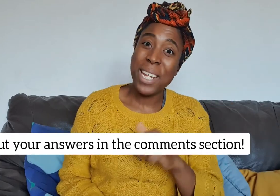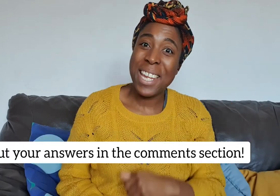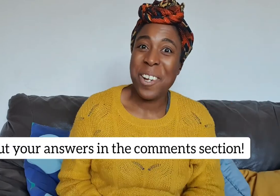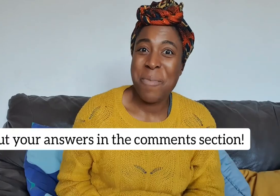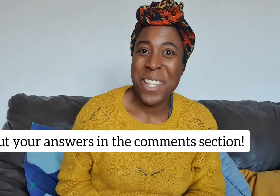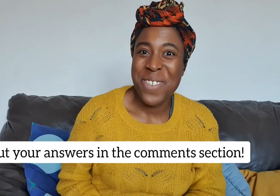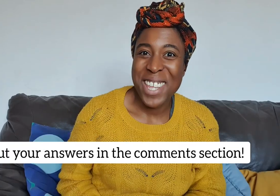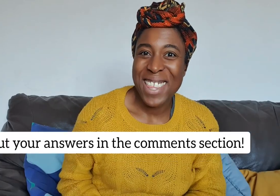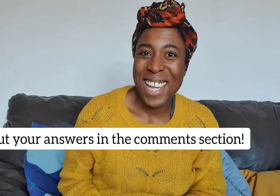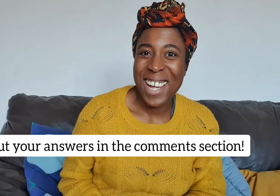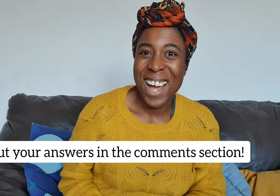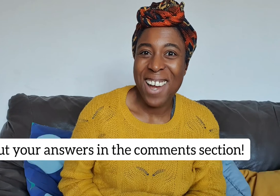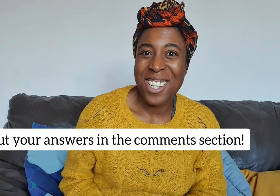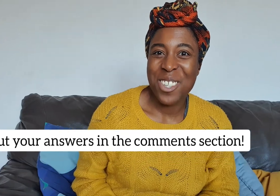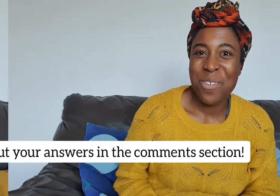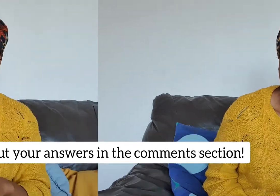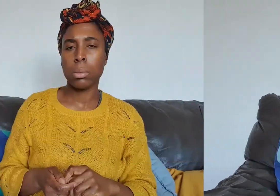Put it in the comments what you think I asked for.